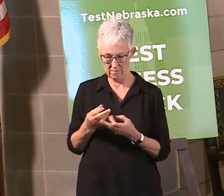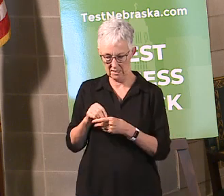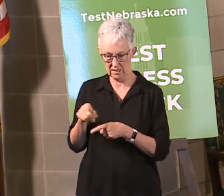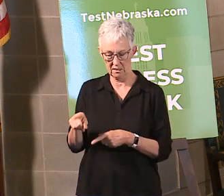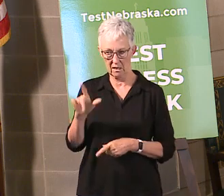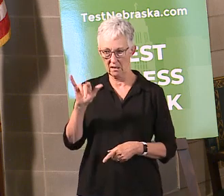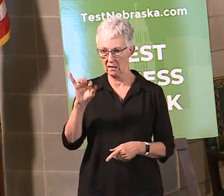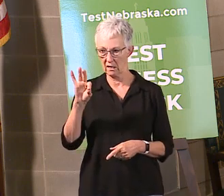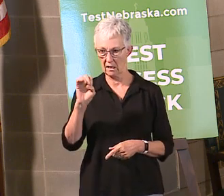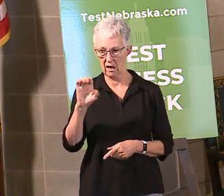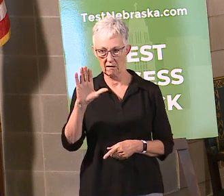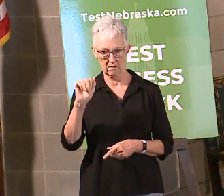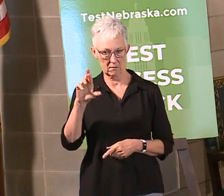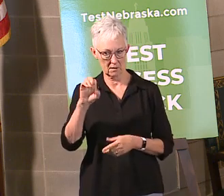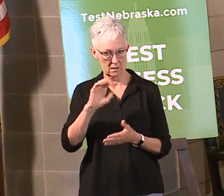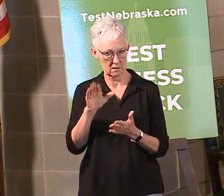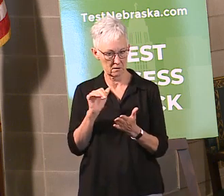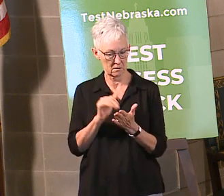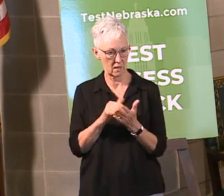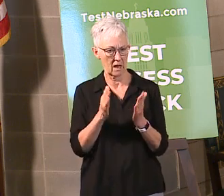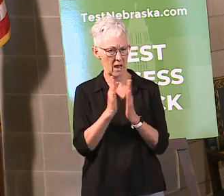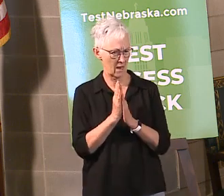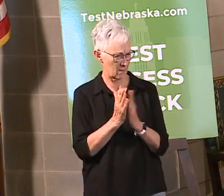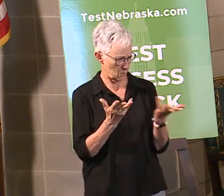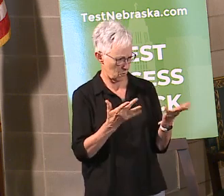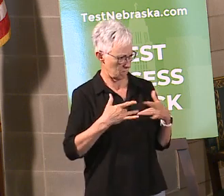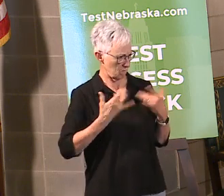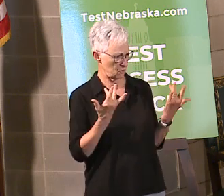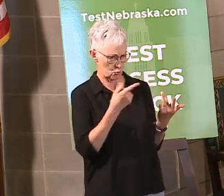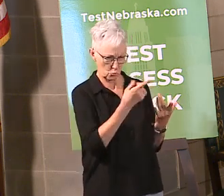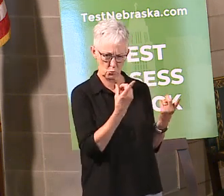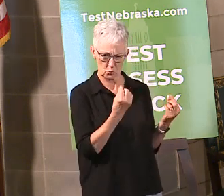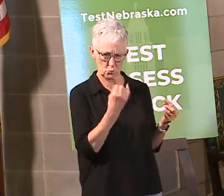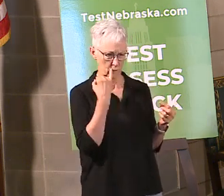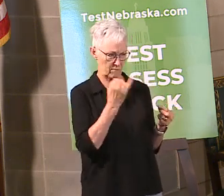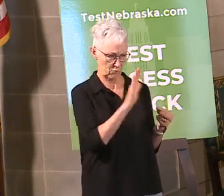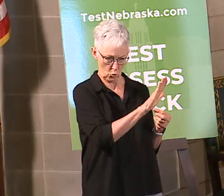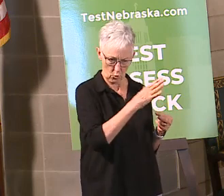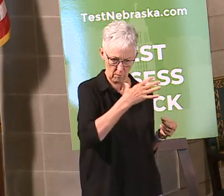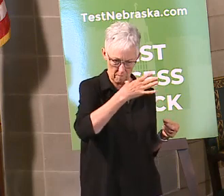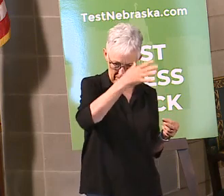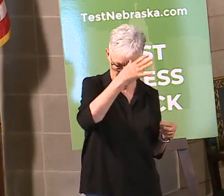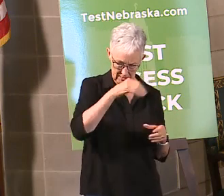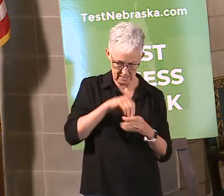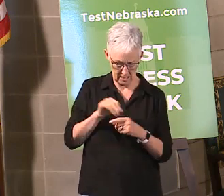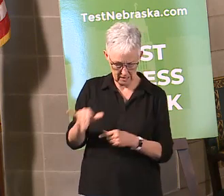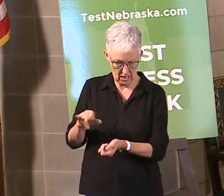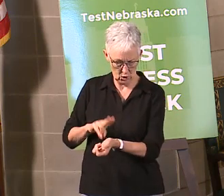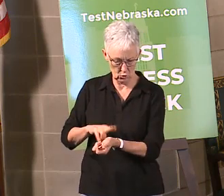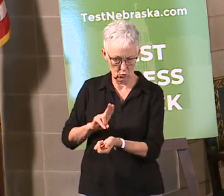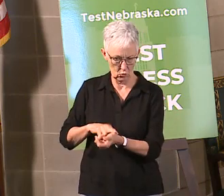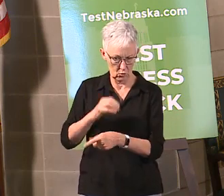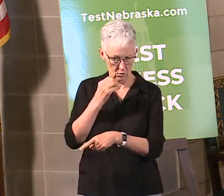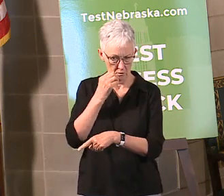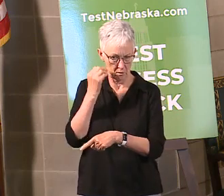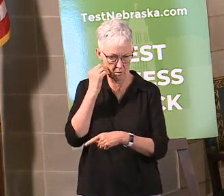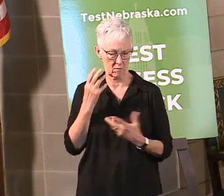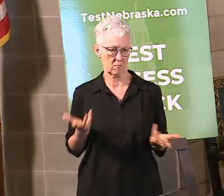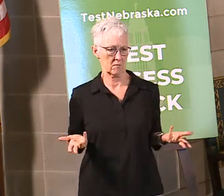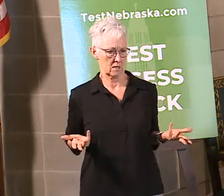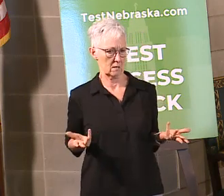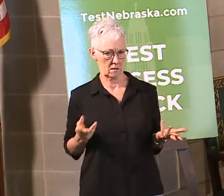do if his parent was staying in such a terrible situation, and how would he feel? Folks, I know for the families, this is a tough time,